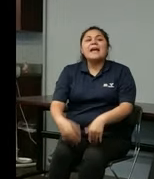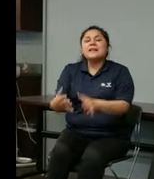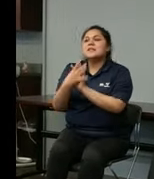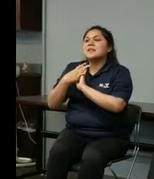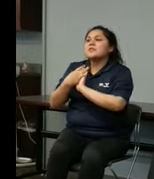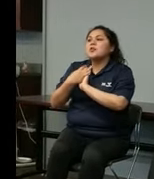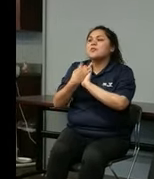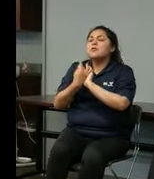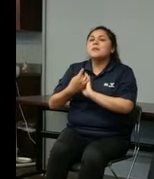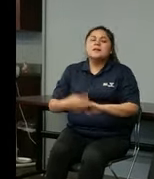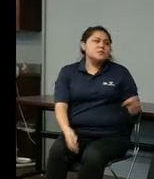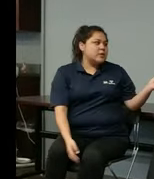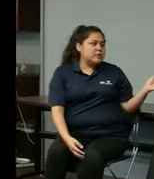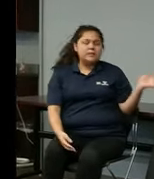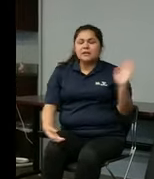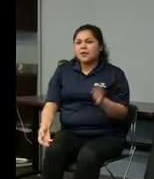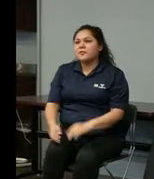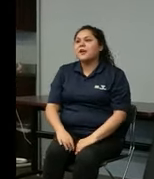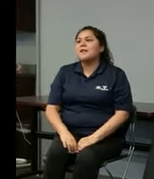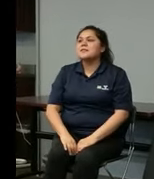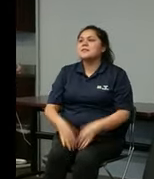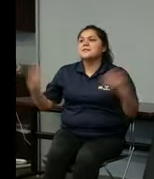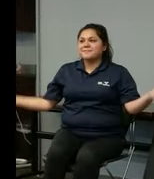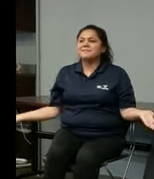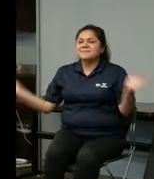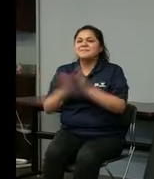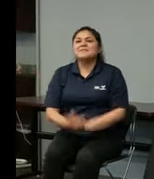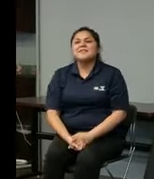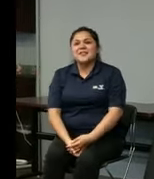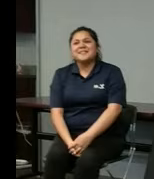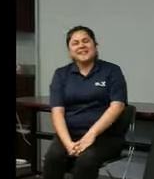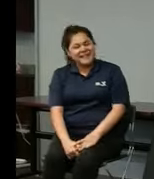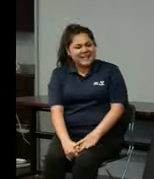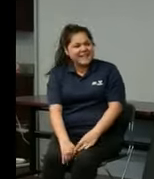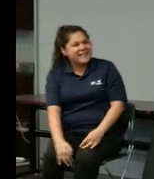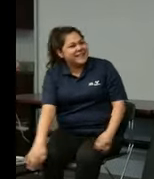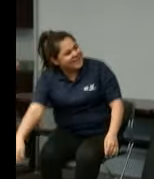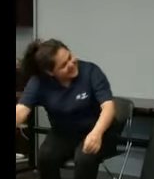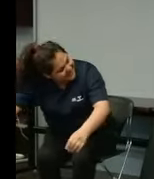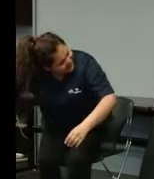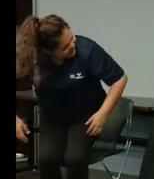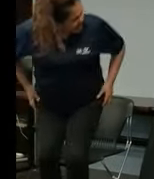And I said tofu because we don't eat our friends.